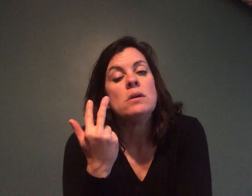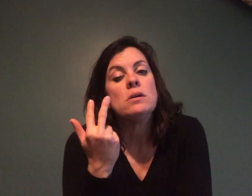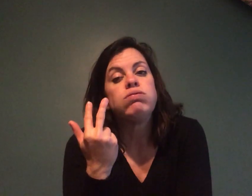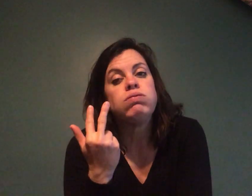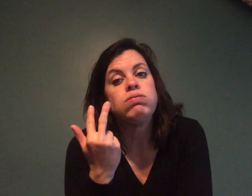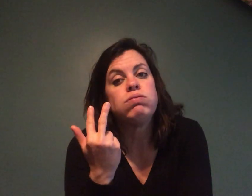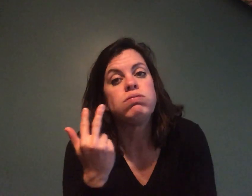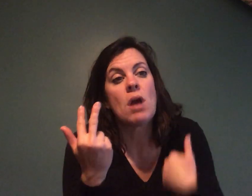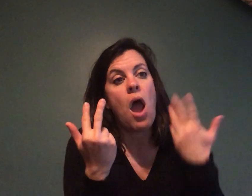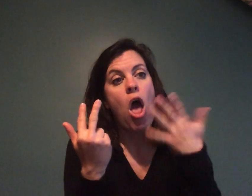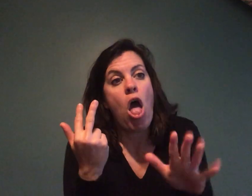greenie? A nut.